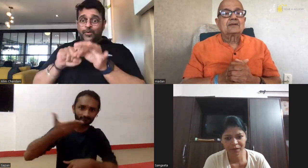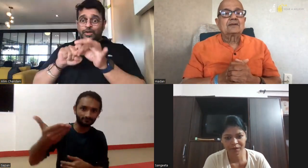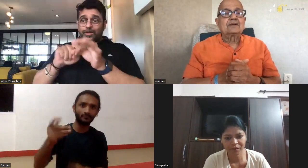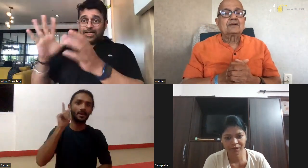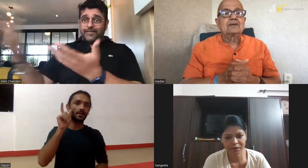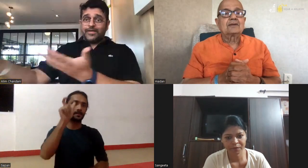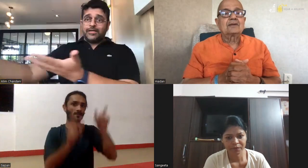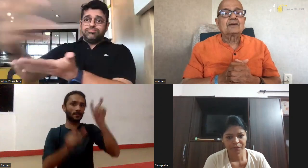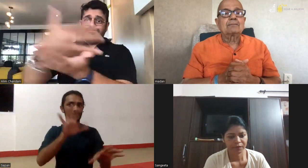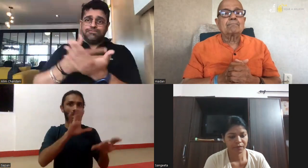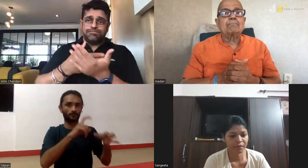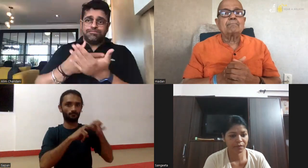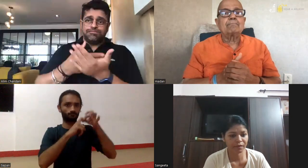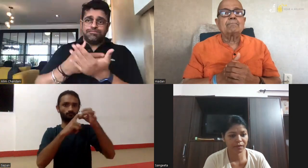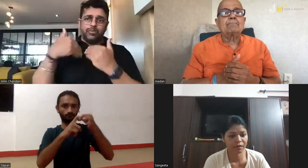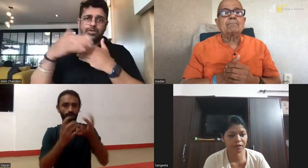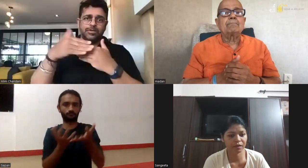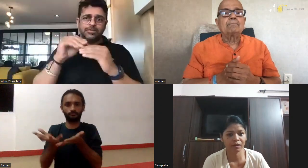Can we take this last one?